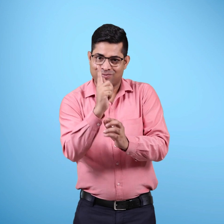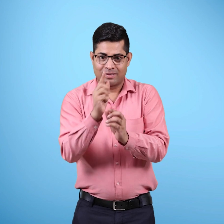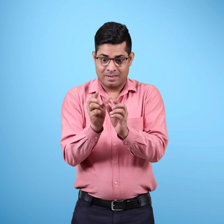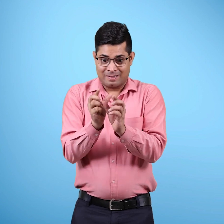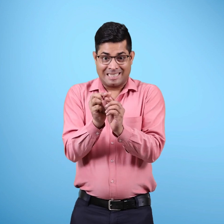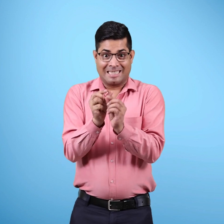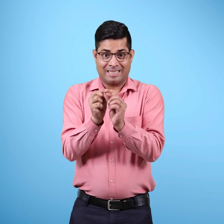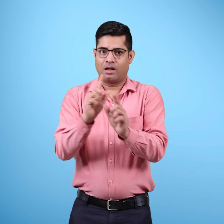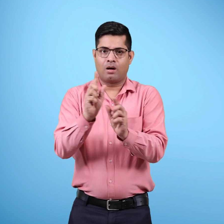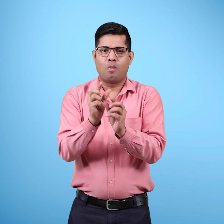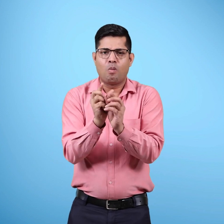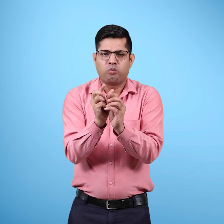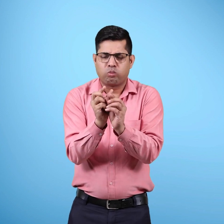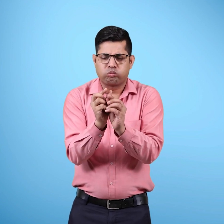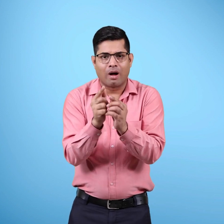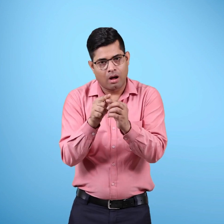and a soft stem.